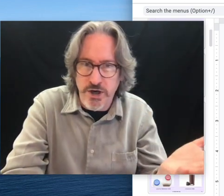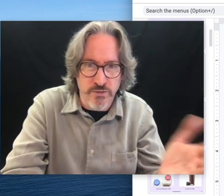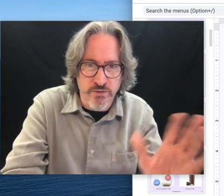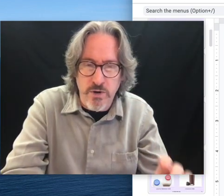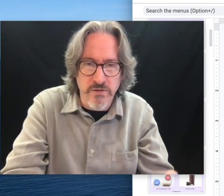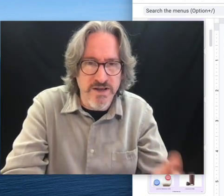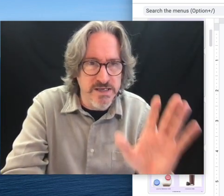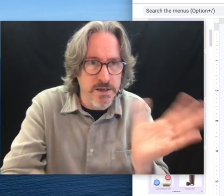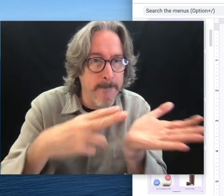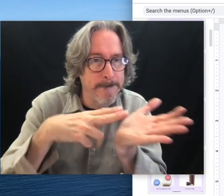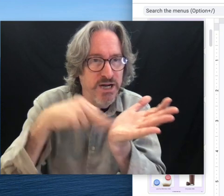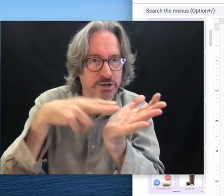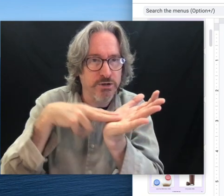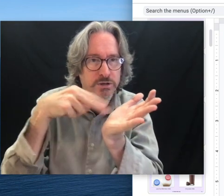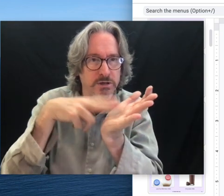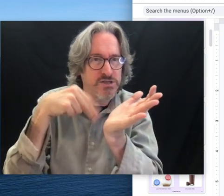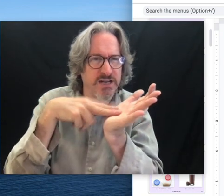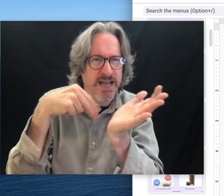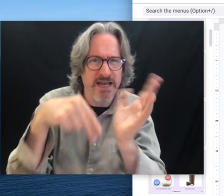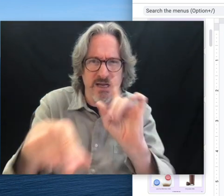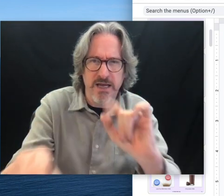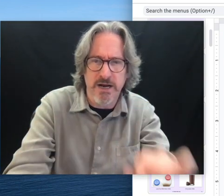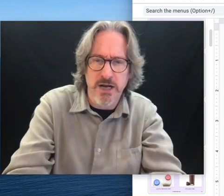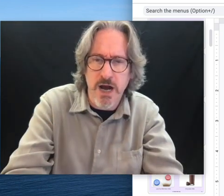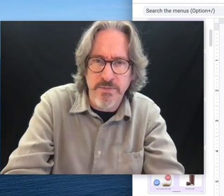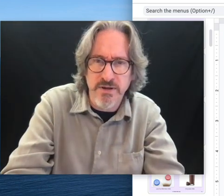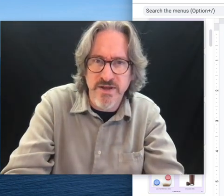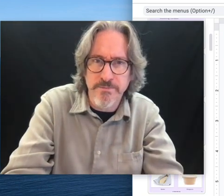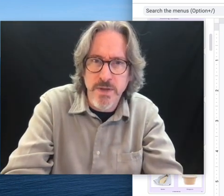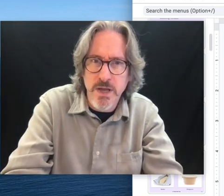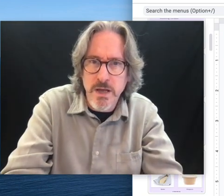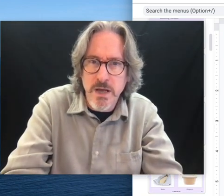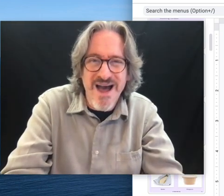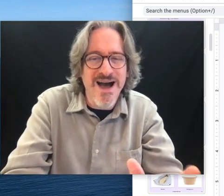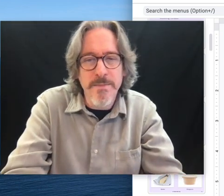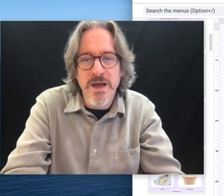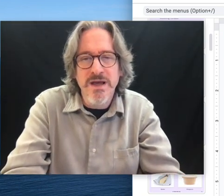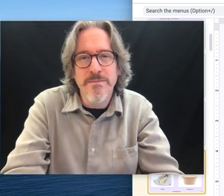We're going to go through all these. Butter, I'm just going to hit on a couple of them.